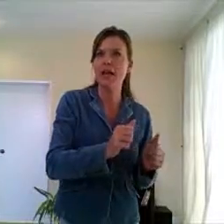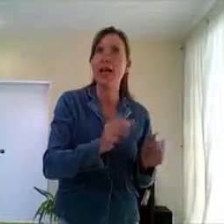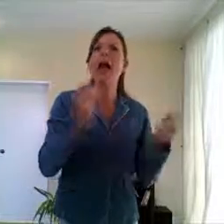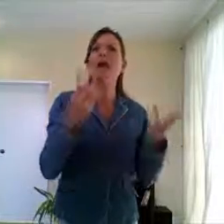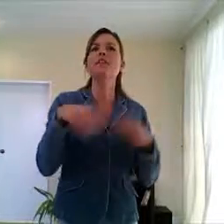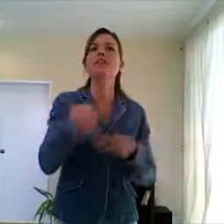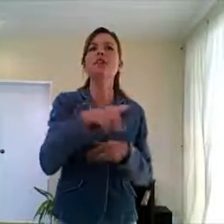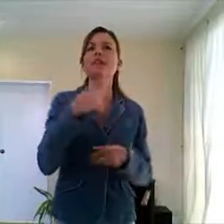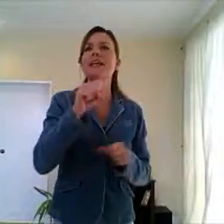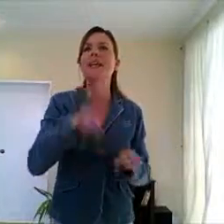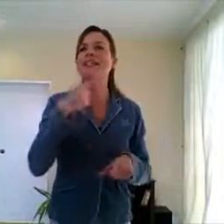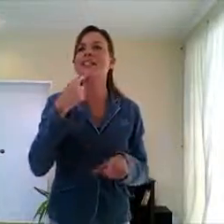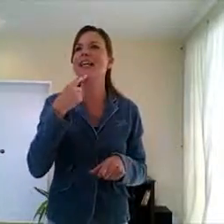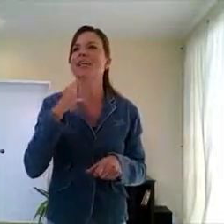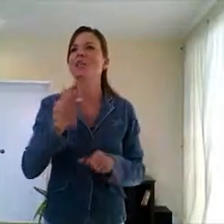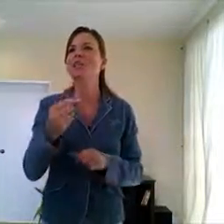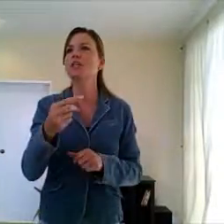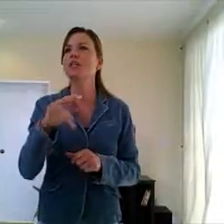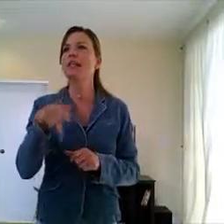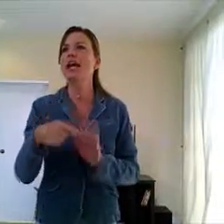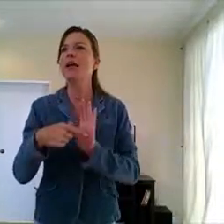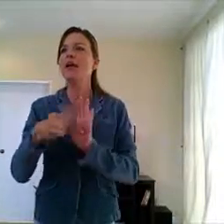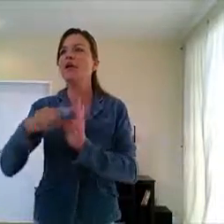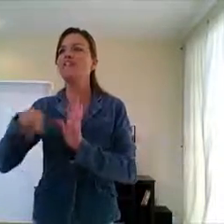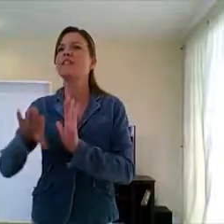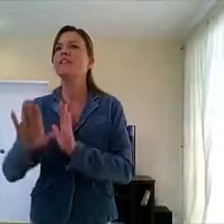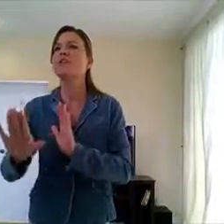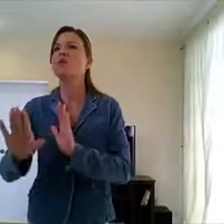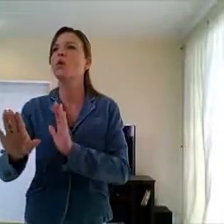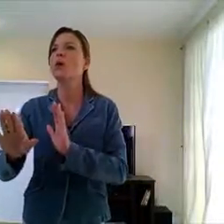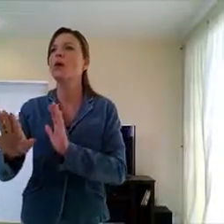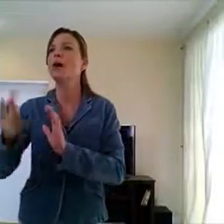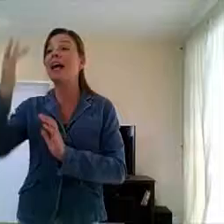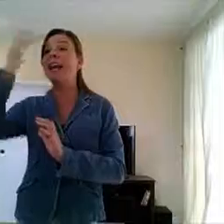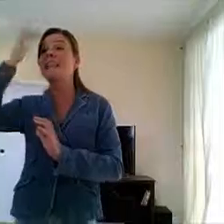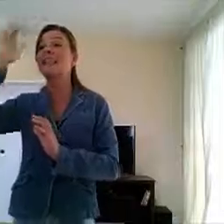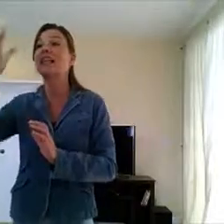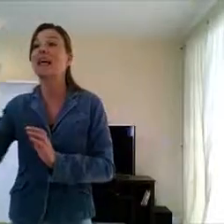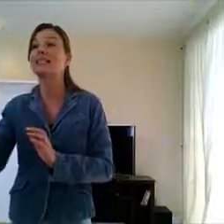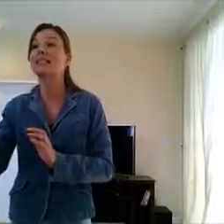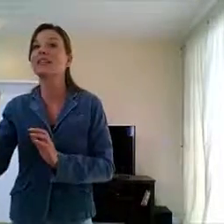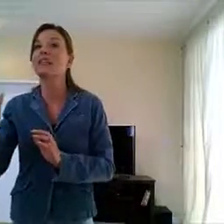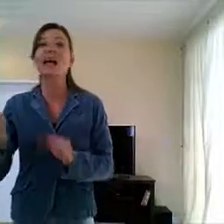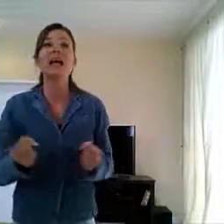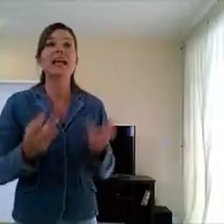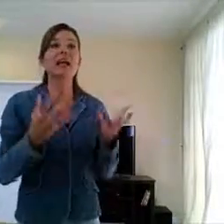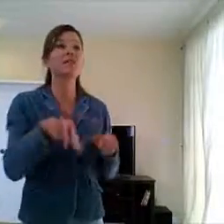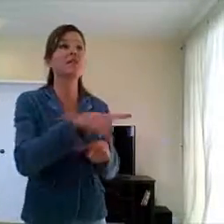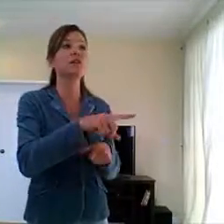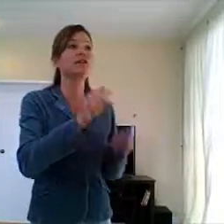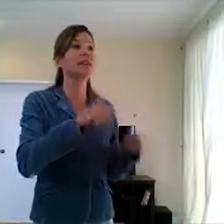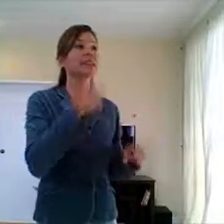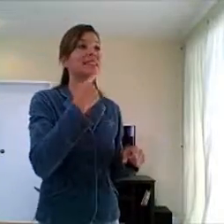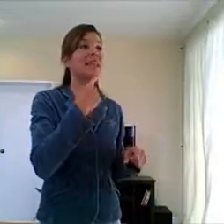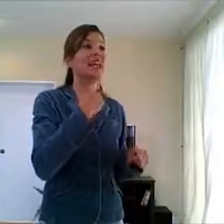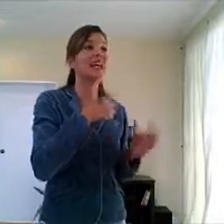ability? Okay, how many of you would say it reflects the work that you put into your studies? Okay,